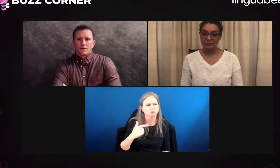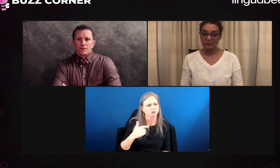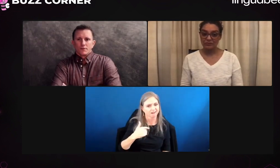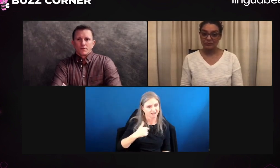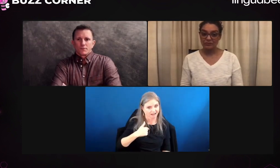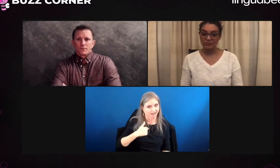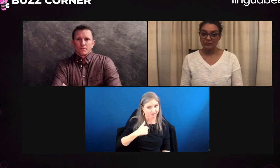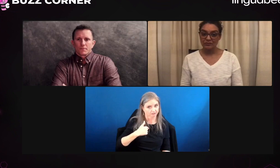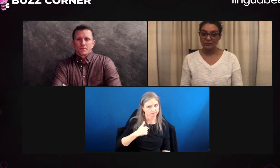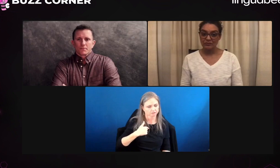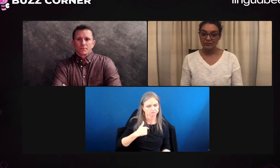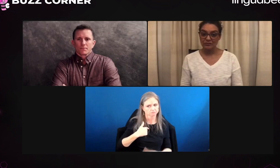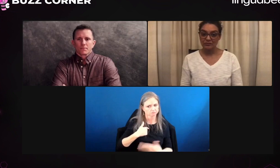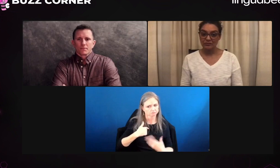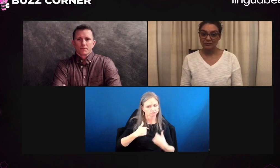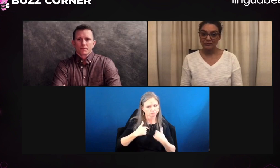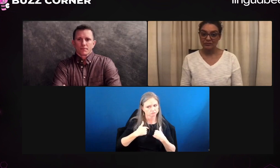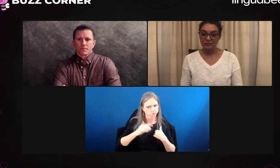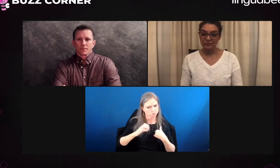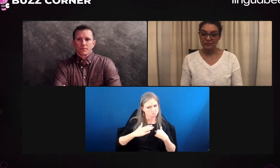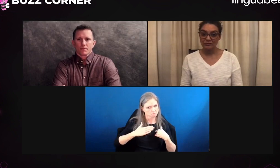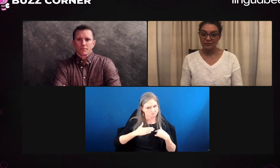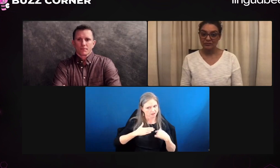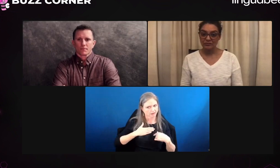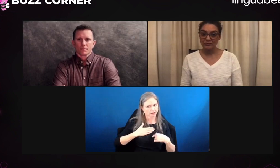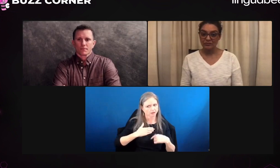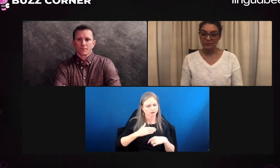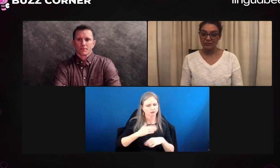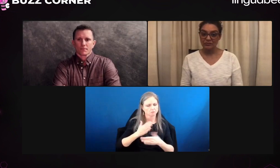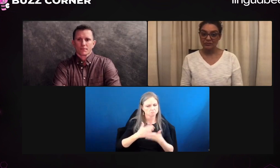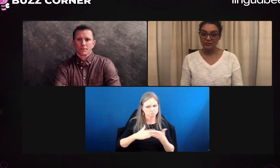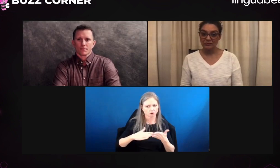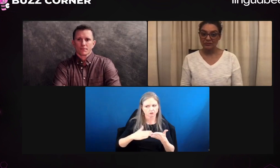her mouth, etc. And so